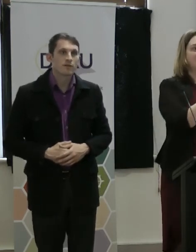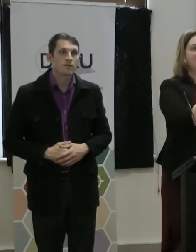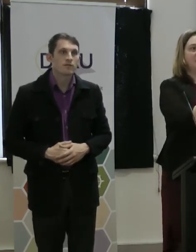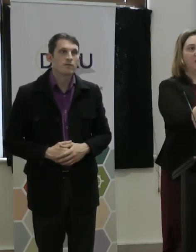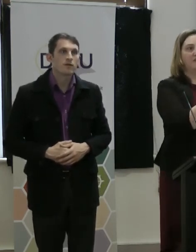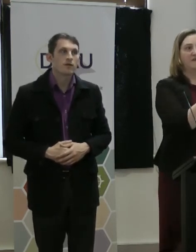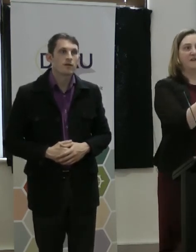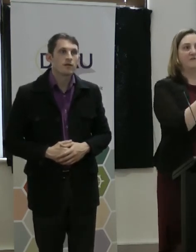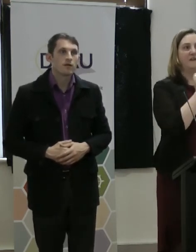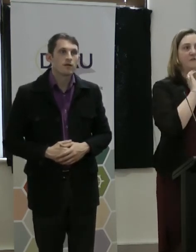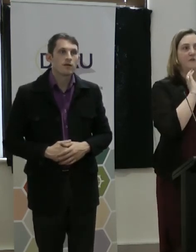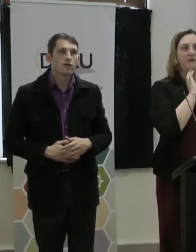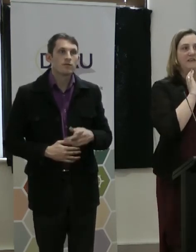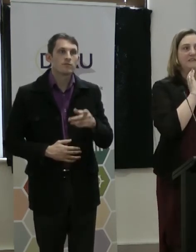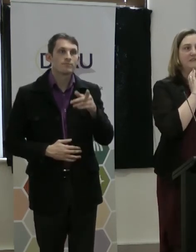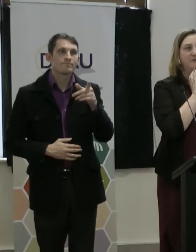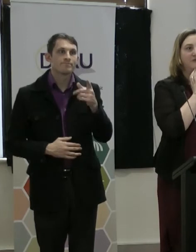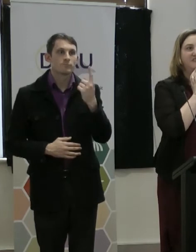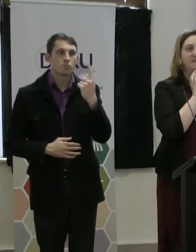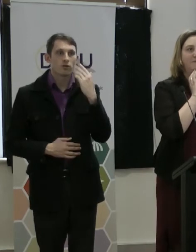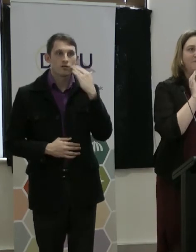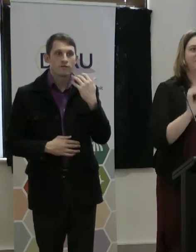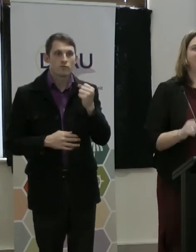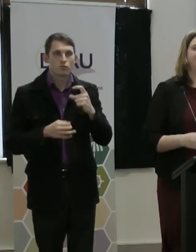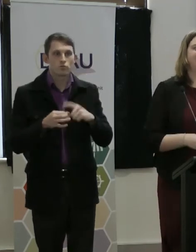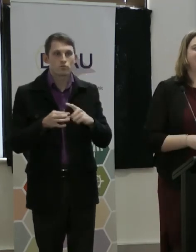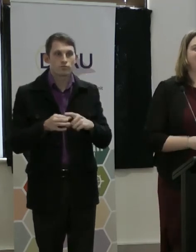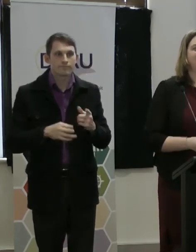could I just get the microphone at the front of the room, please, for a question?